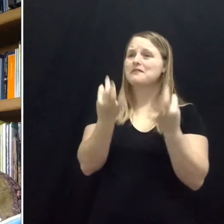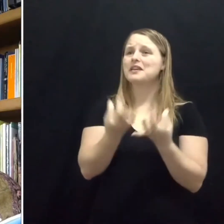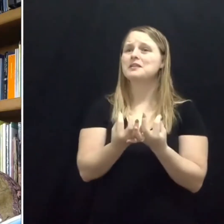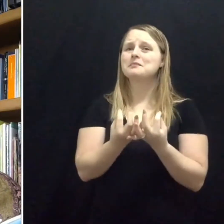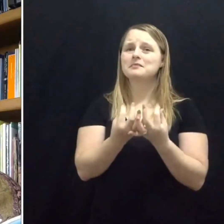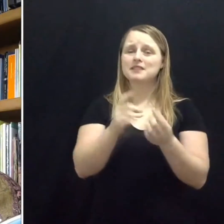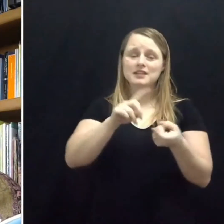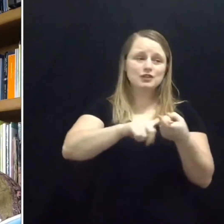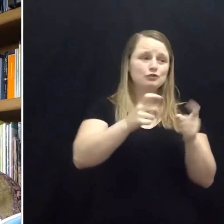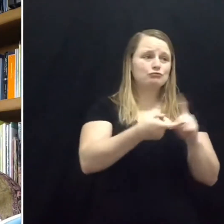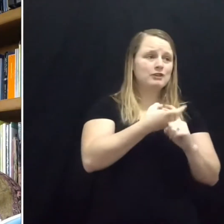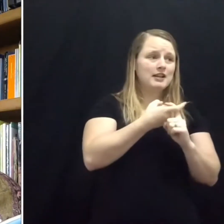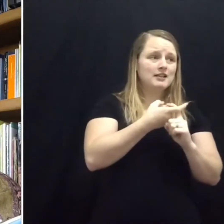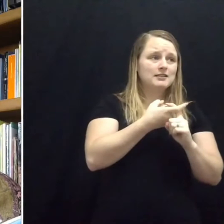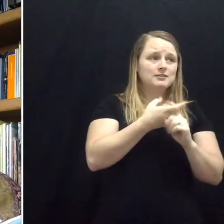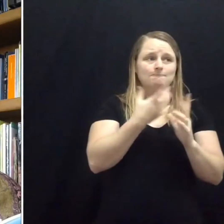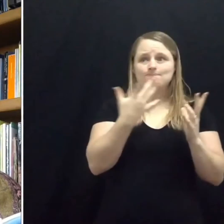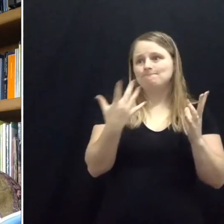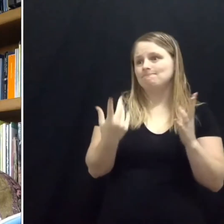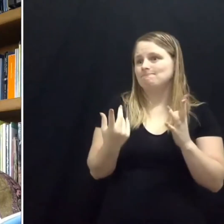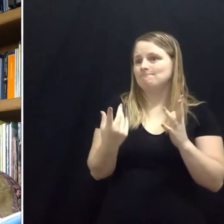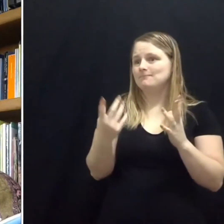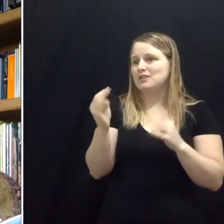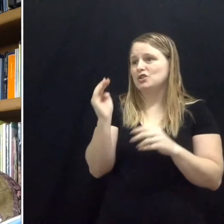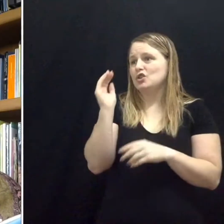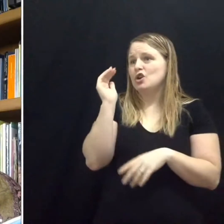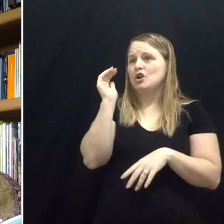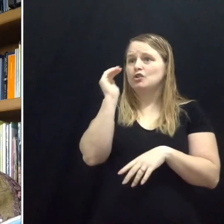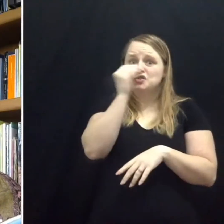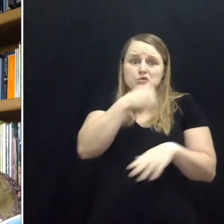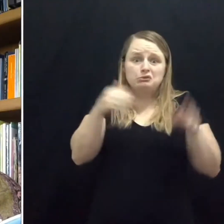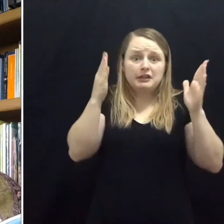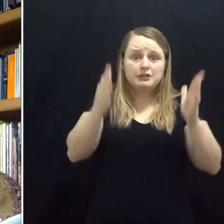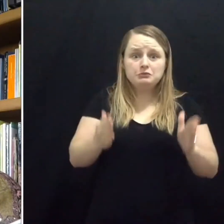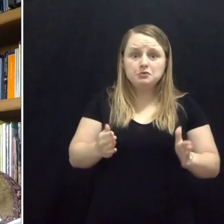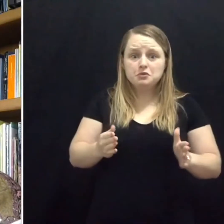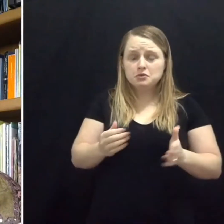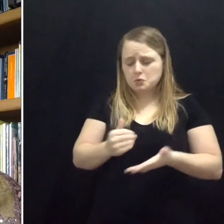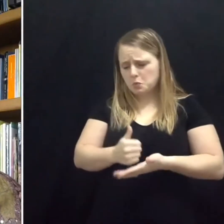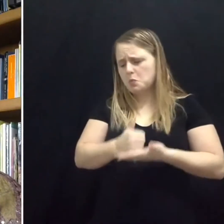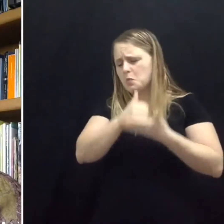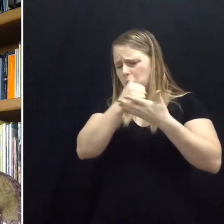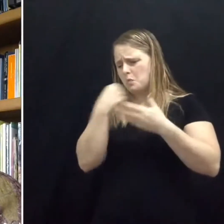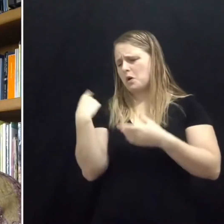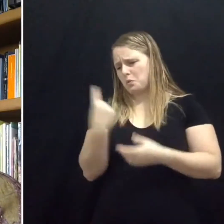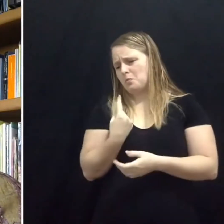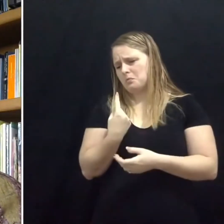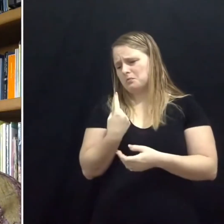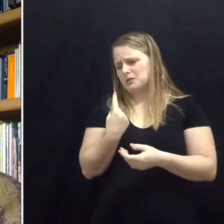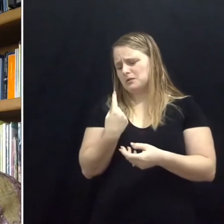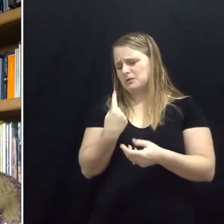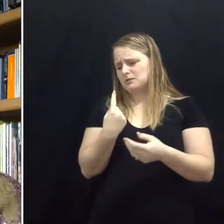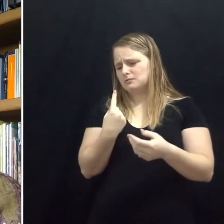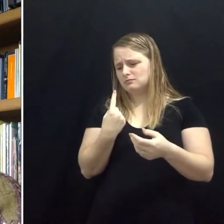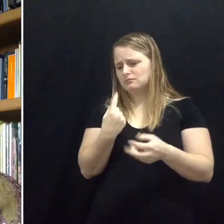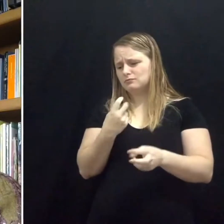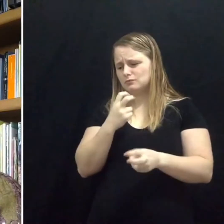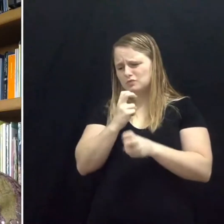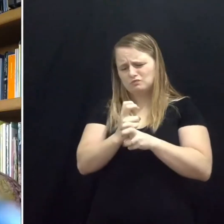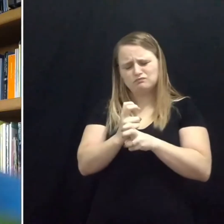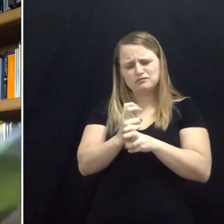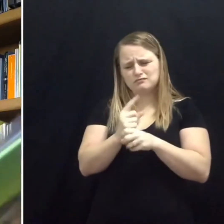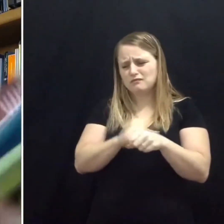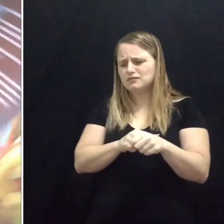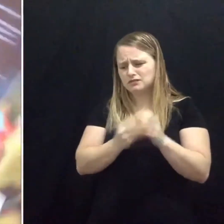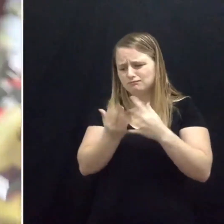are family and friends, even people we don't know, who are always there to help us through tough